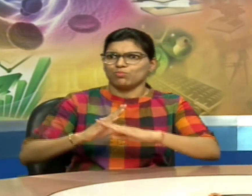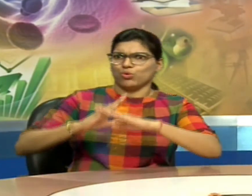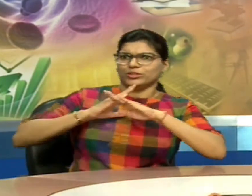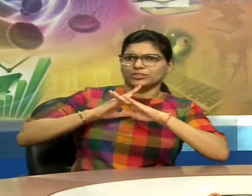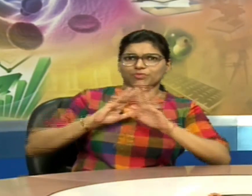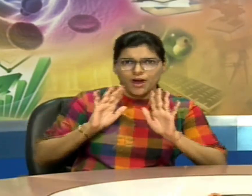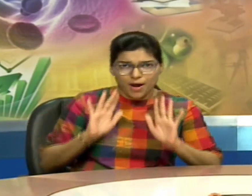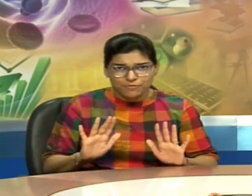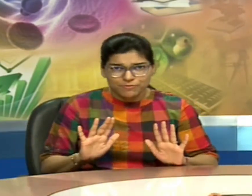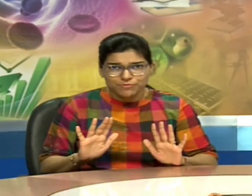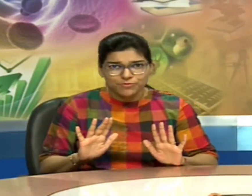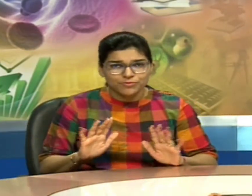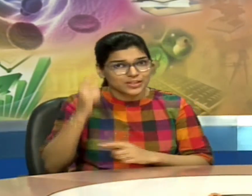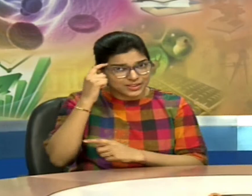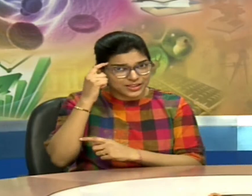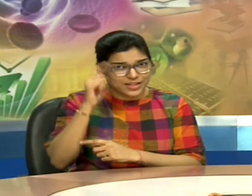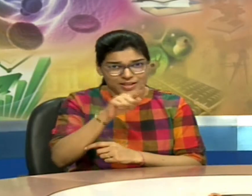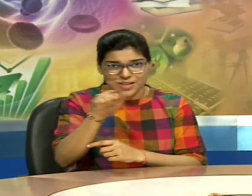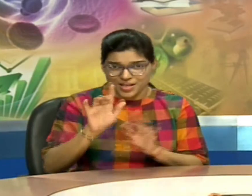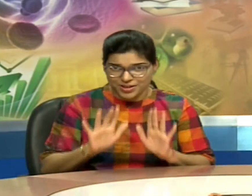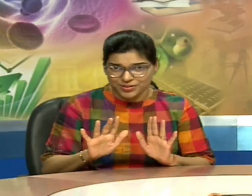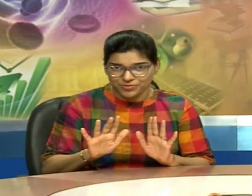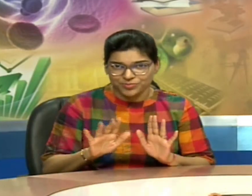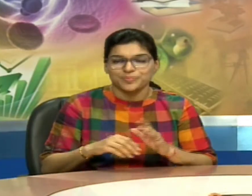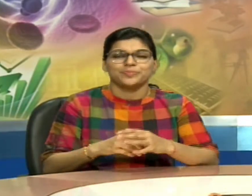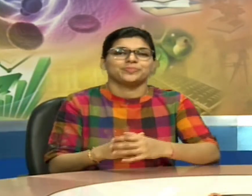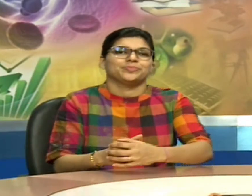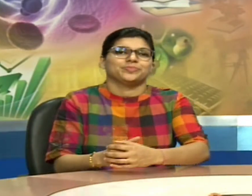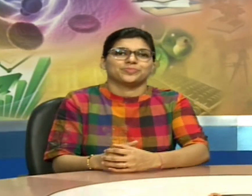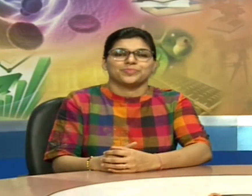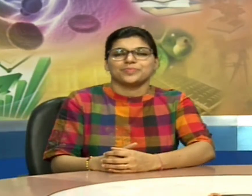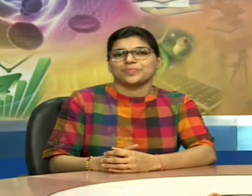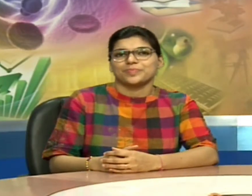our earth? And do we think of protecting this?